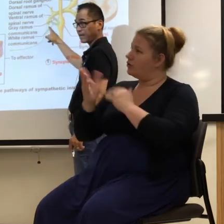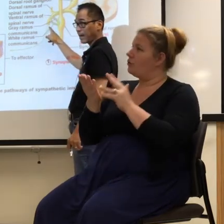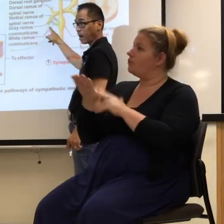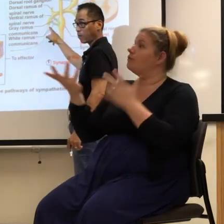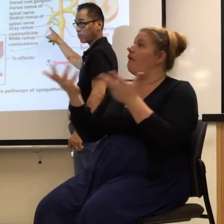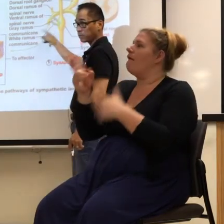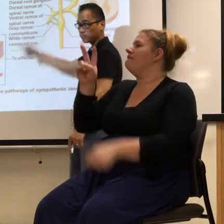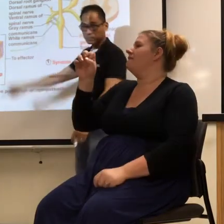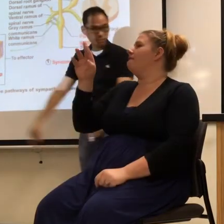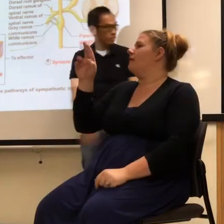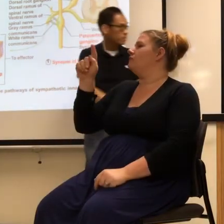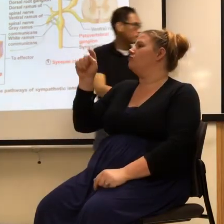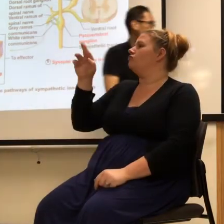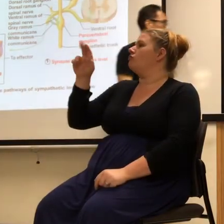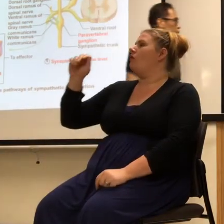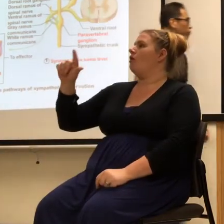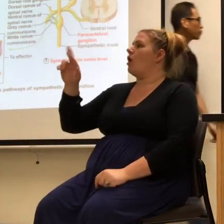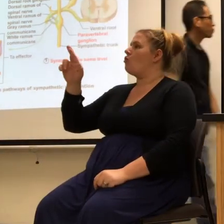ramus to get out.